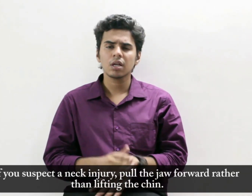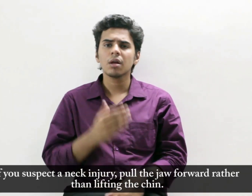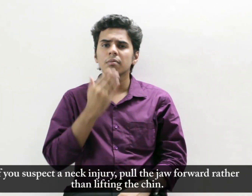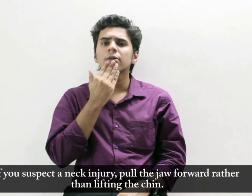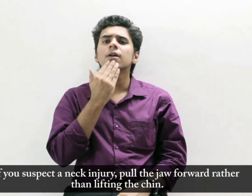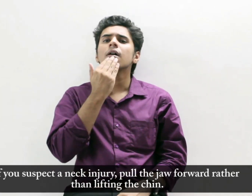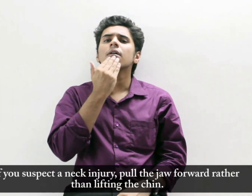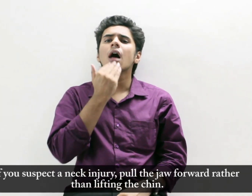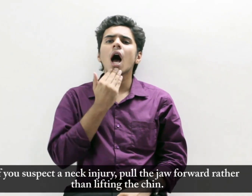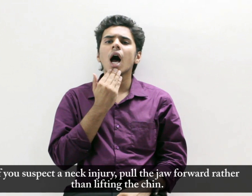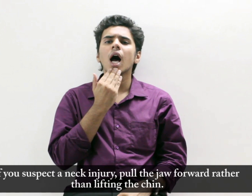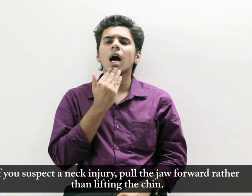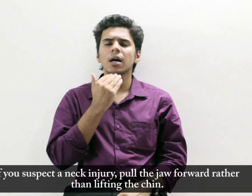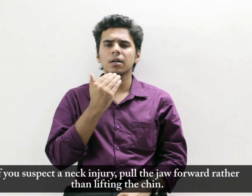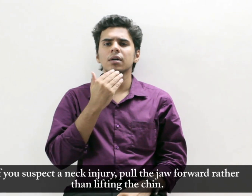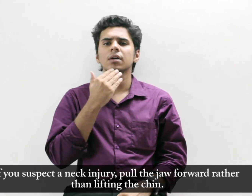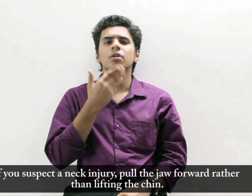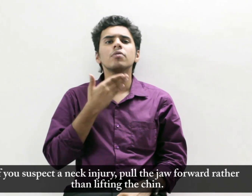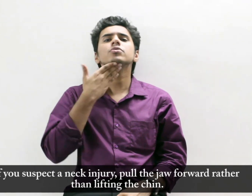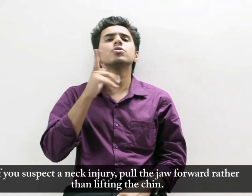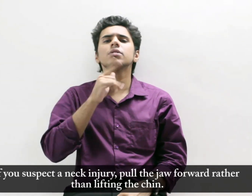jaw forward rather than lifting the chin.